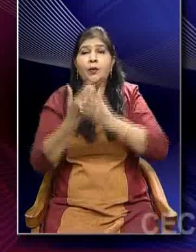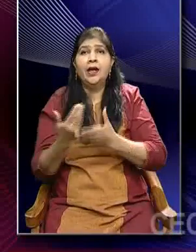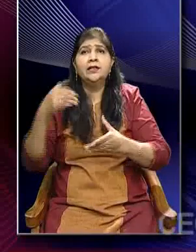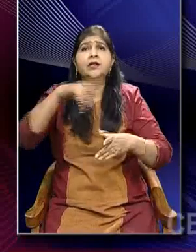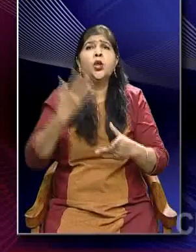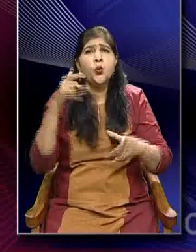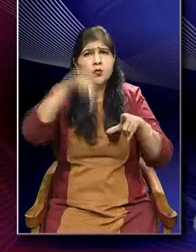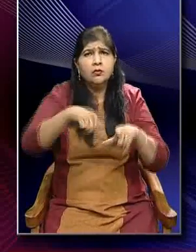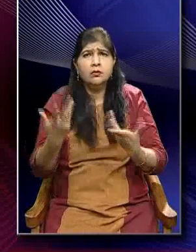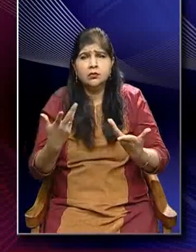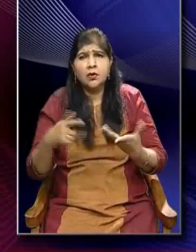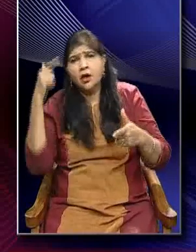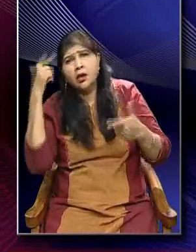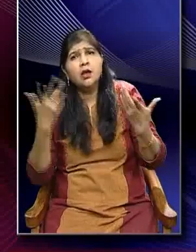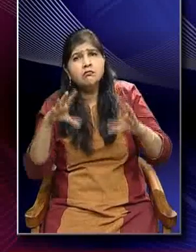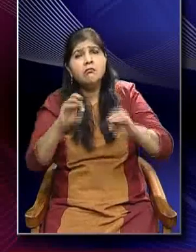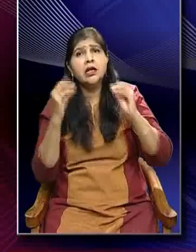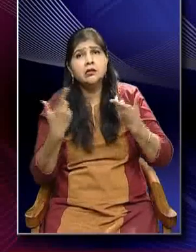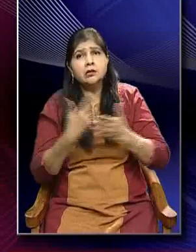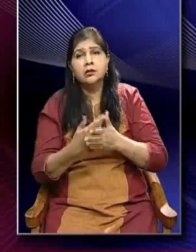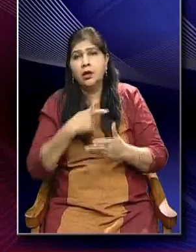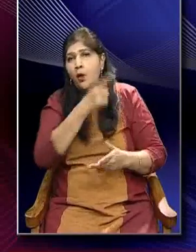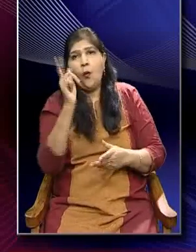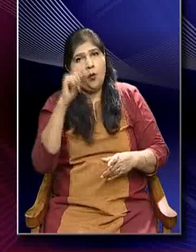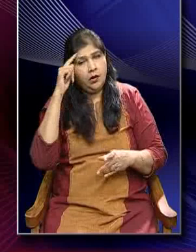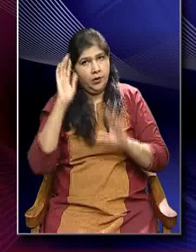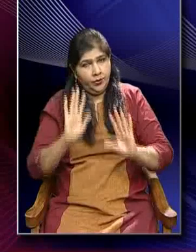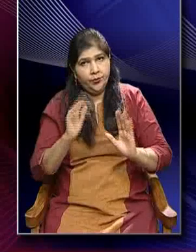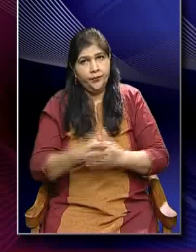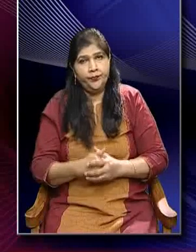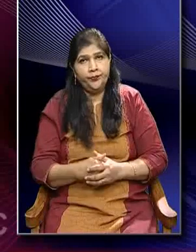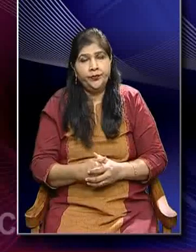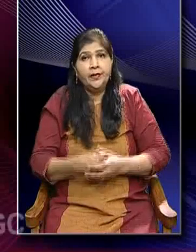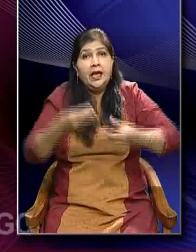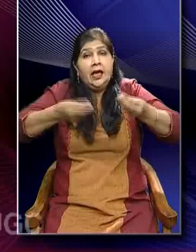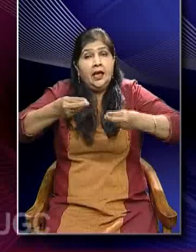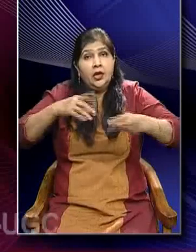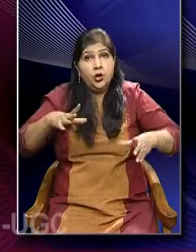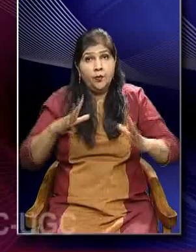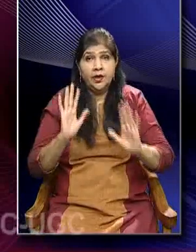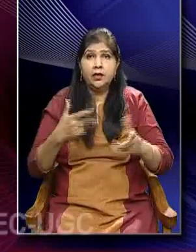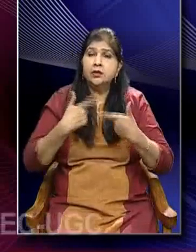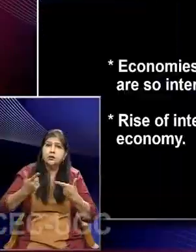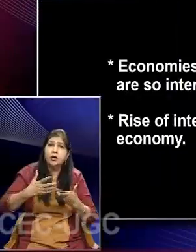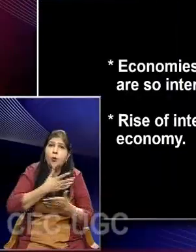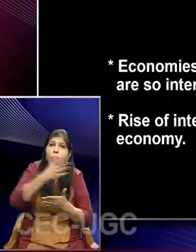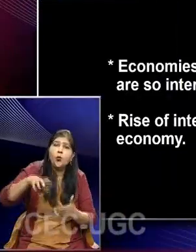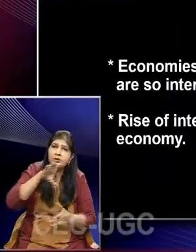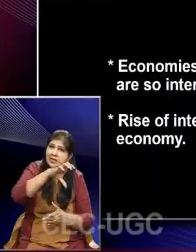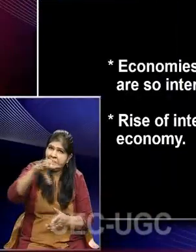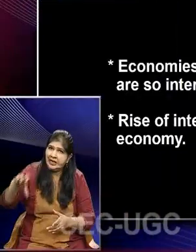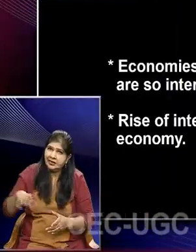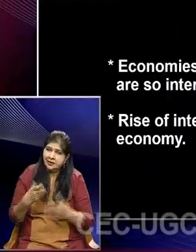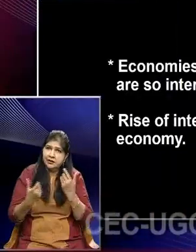globalization? Now, we all know economies of most